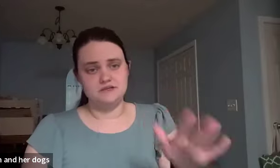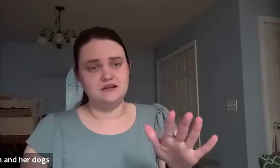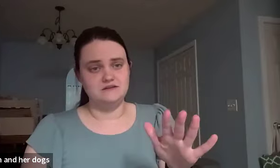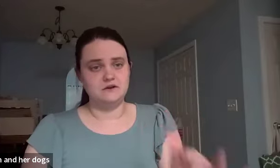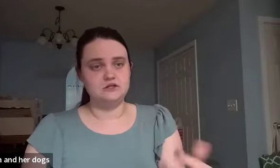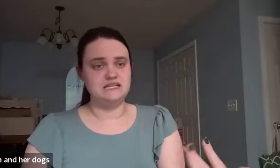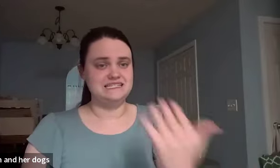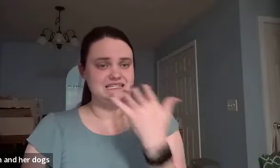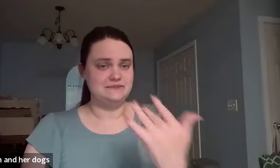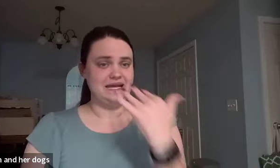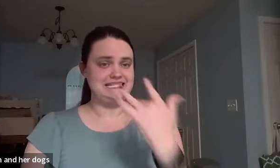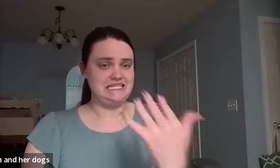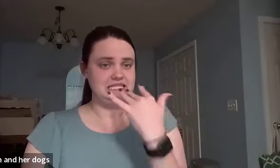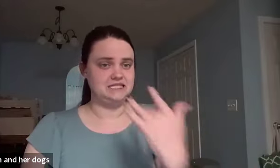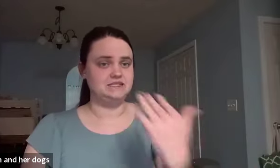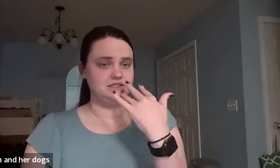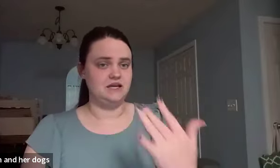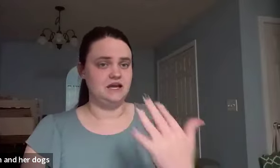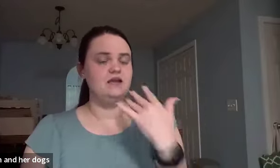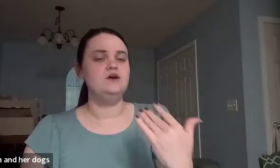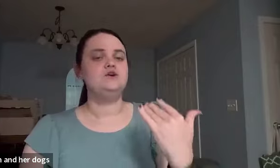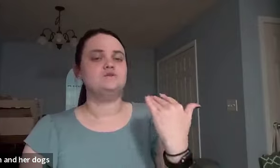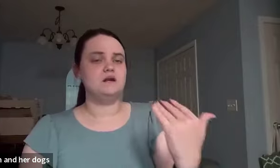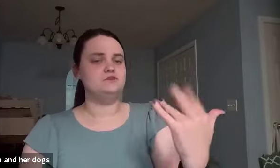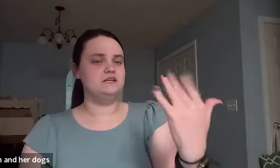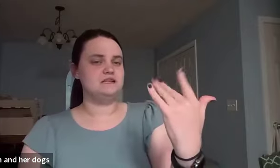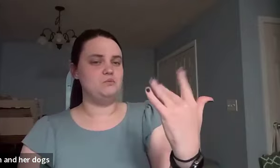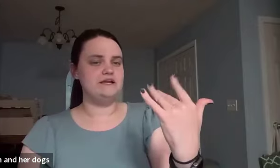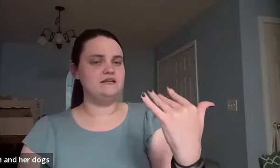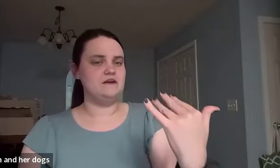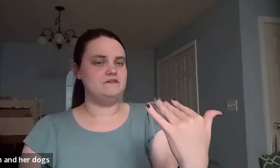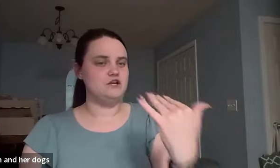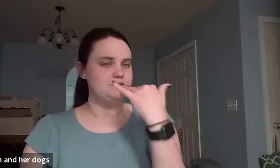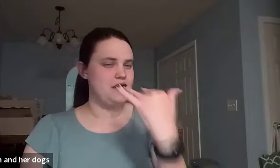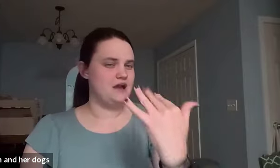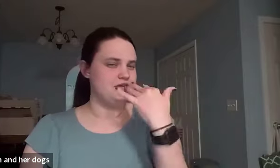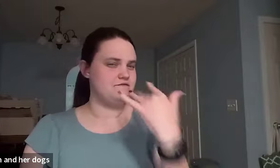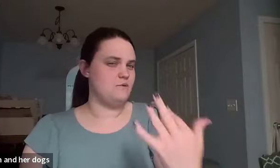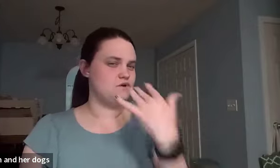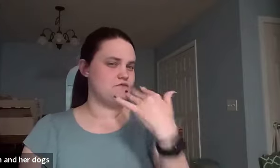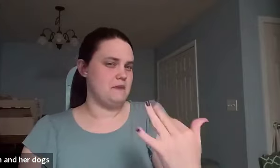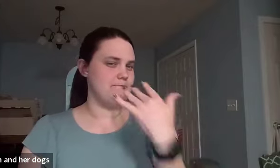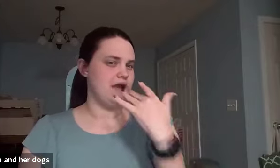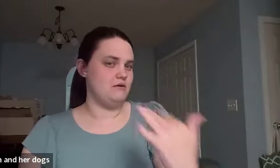I'm going to sign it first. It's spicy. Okay. So what I'm doing is I'm wiggling my fingers back and forth from my